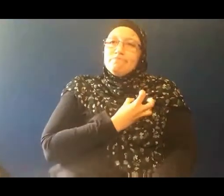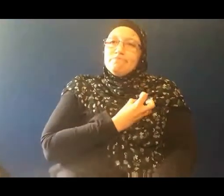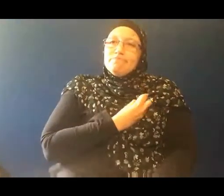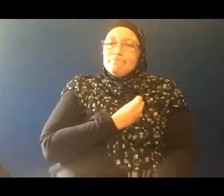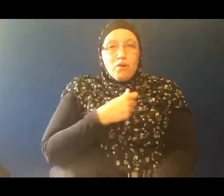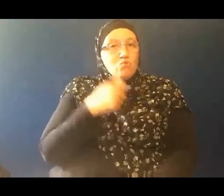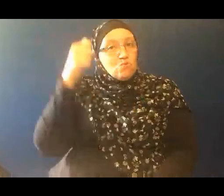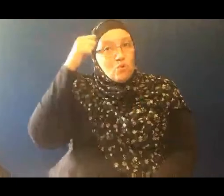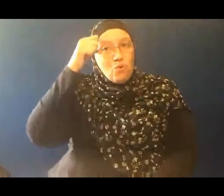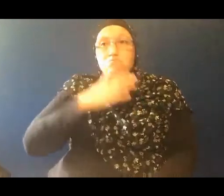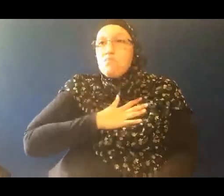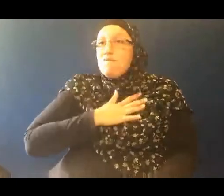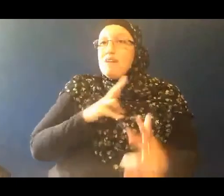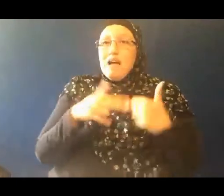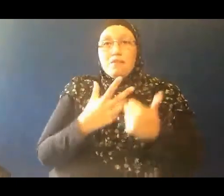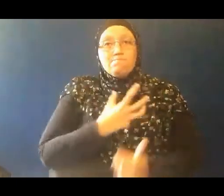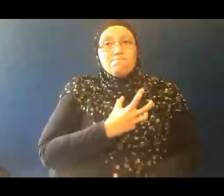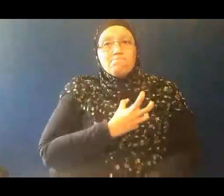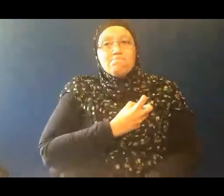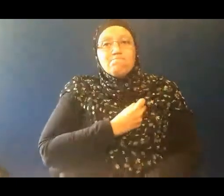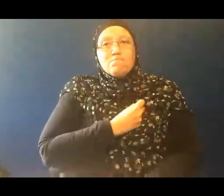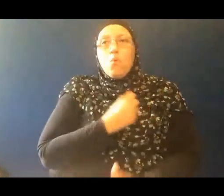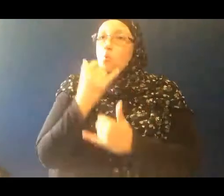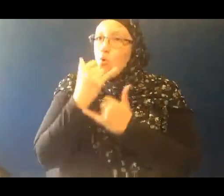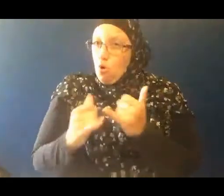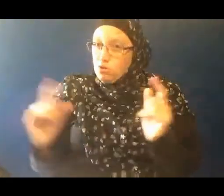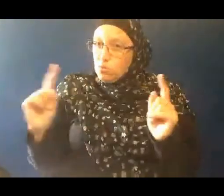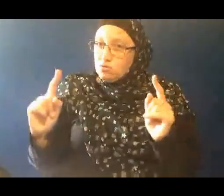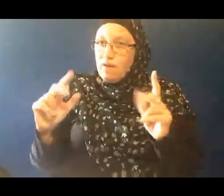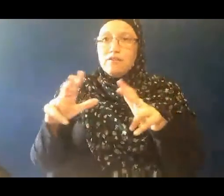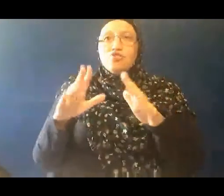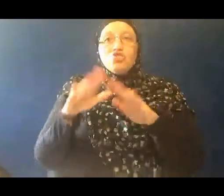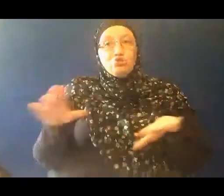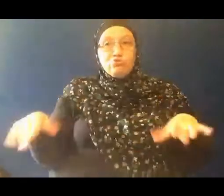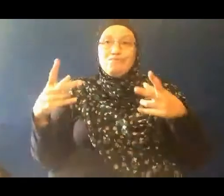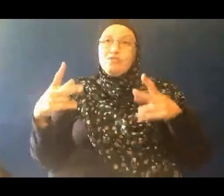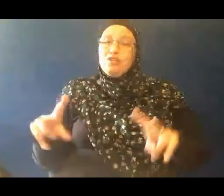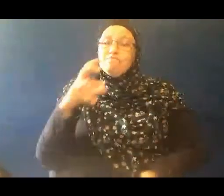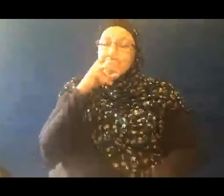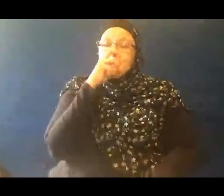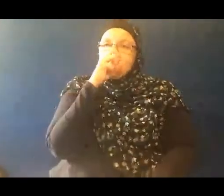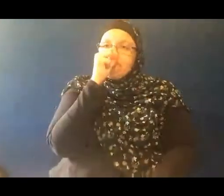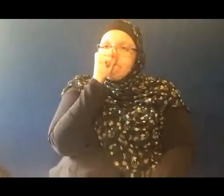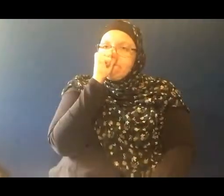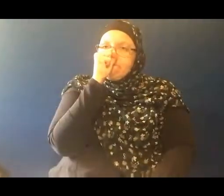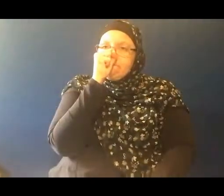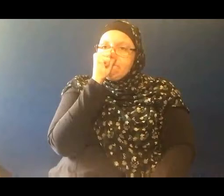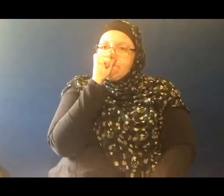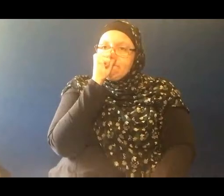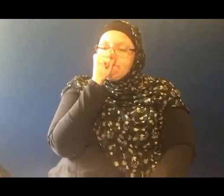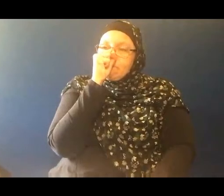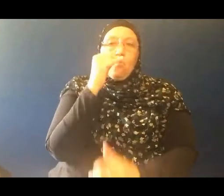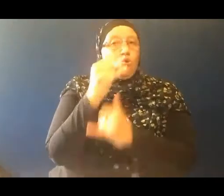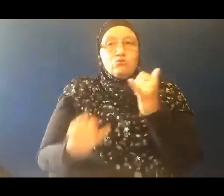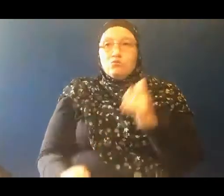feels. The loss of children is even more difficult, because somehow parents are elderly, and